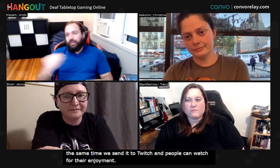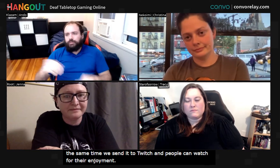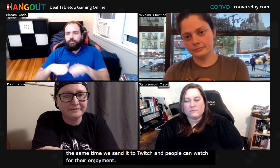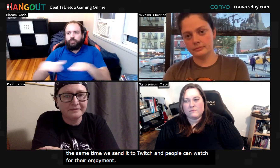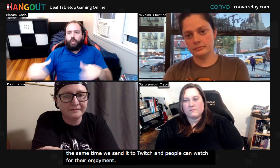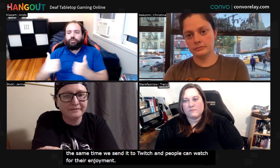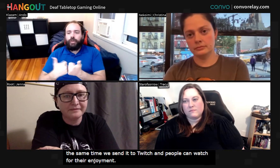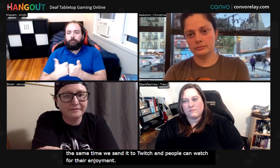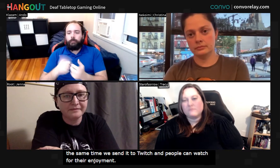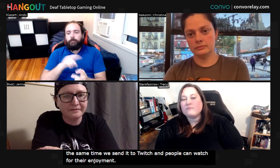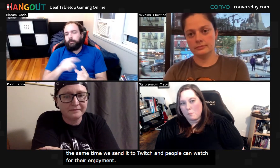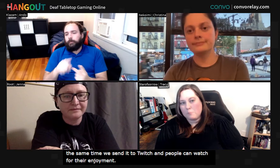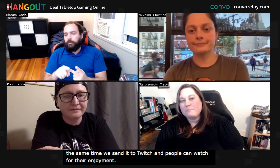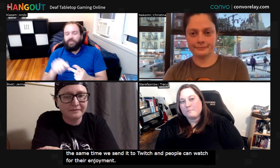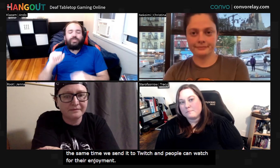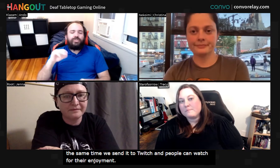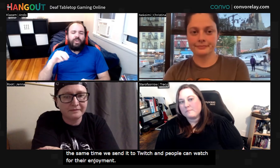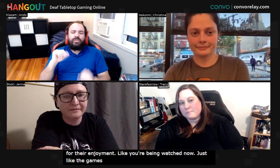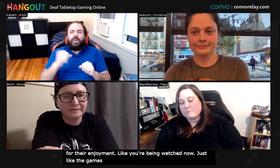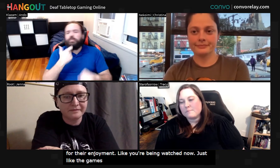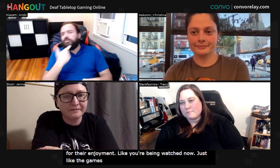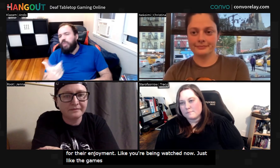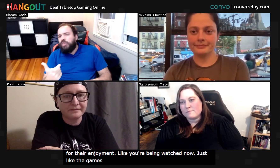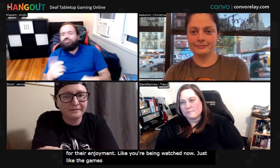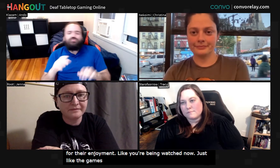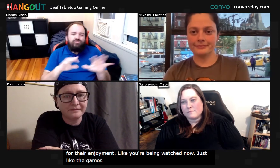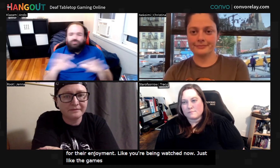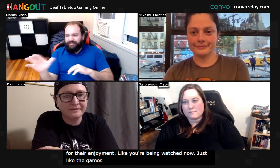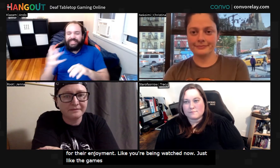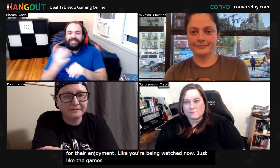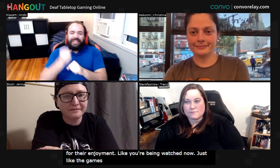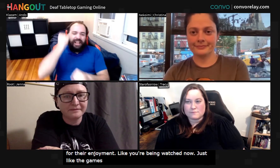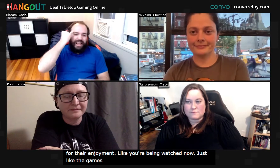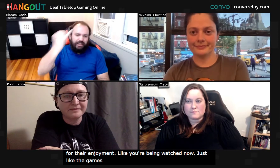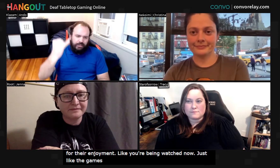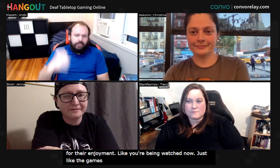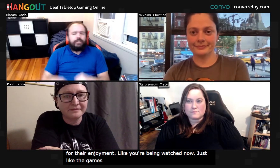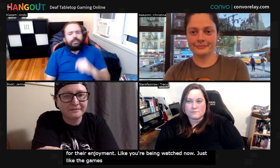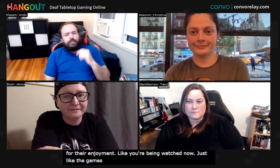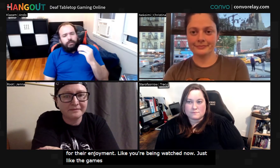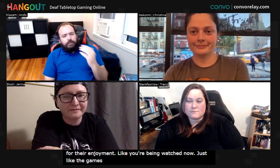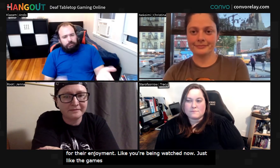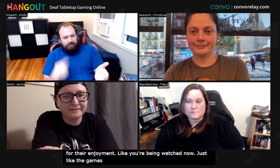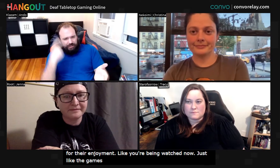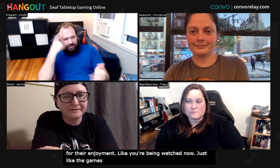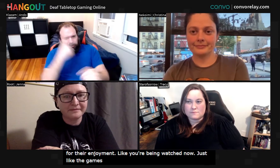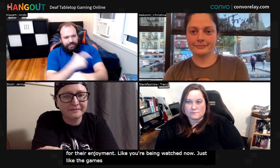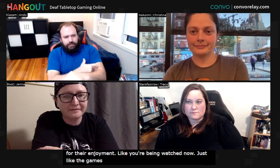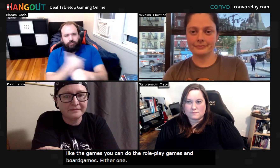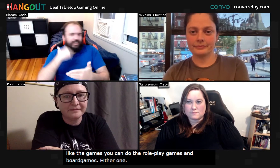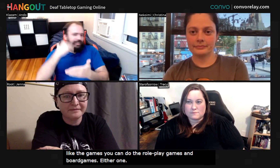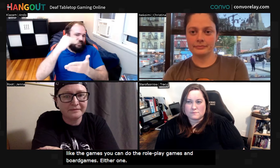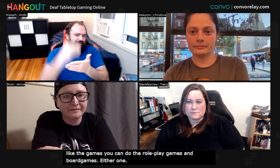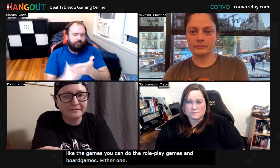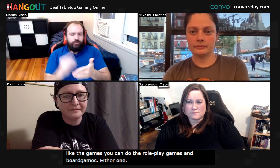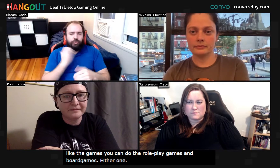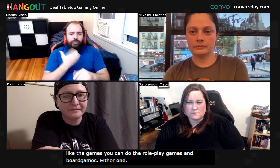role play games and the board games, either one. So you can watch or just you kind of get an idea what it looks like.